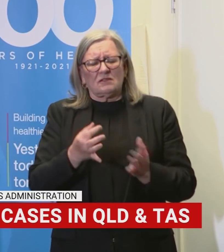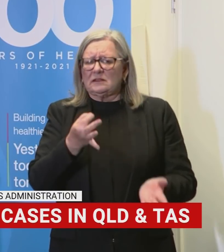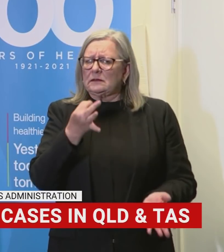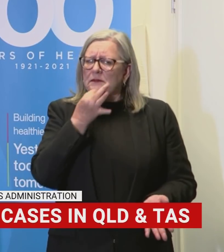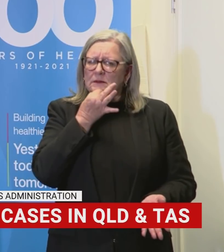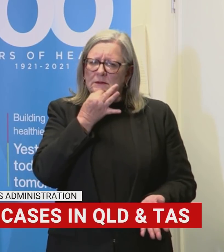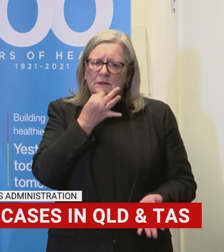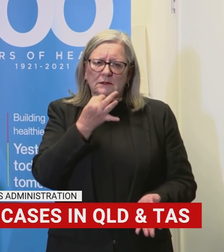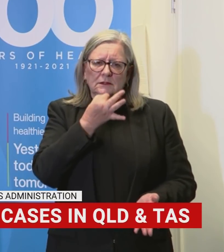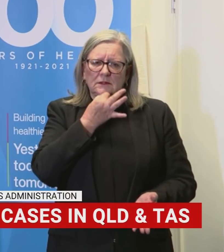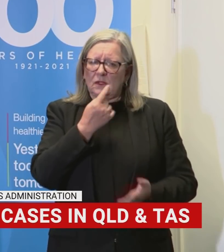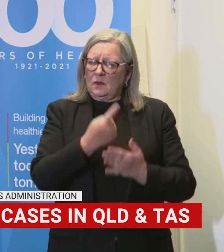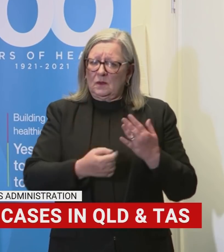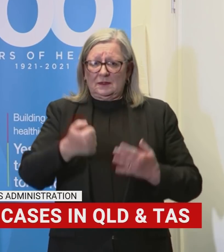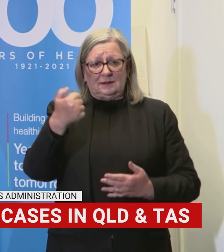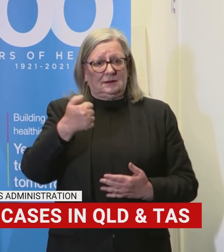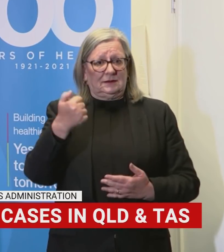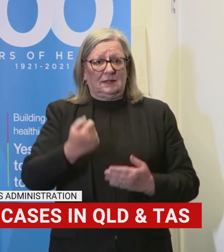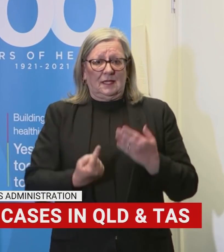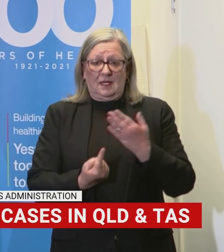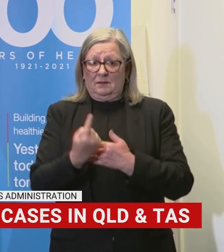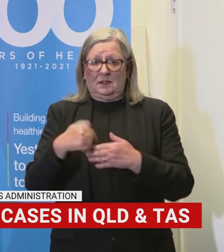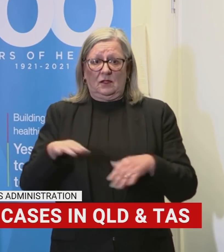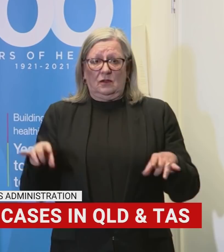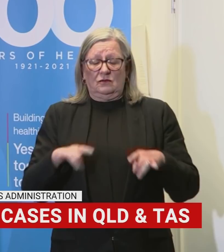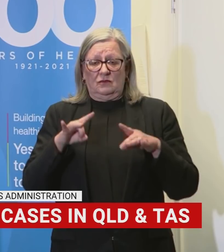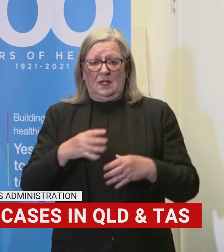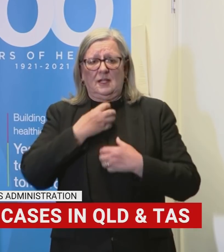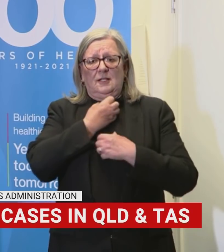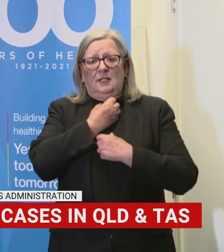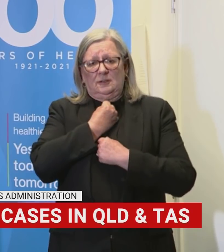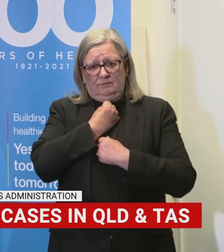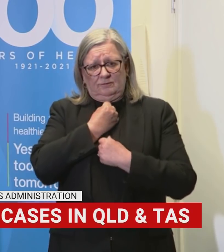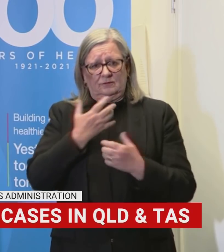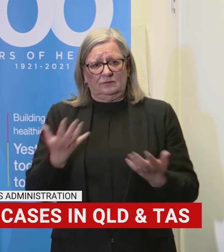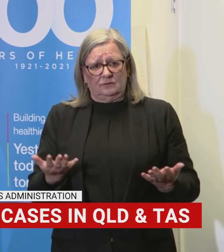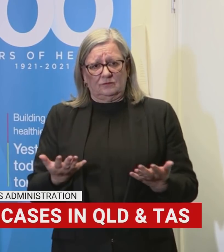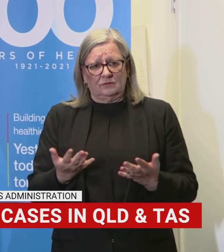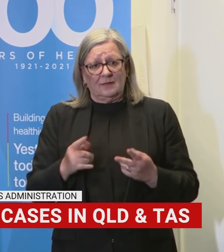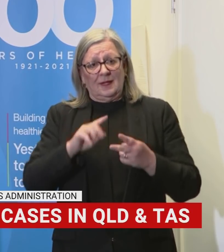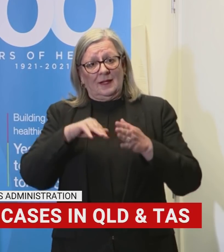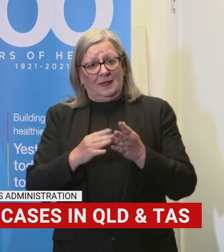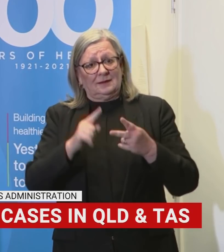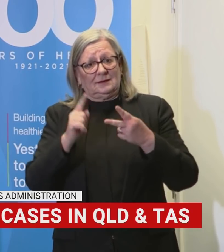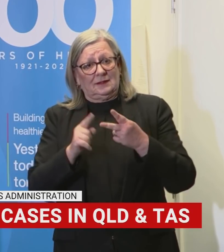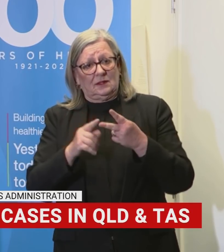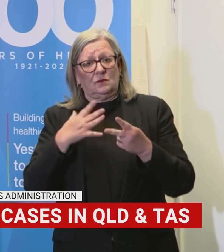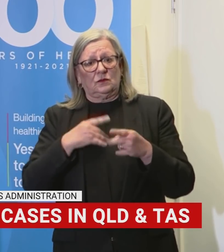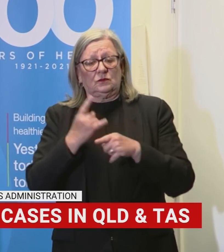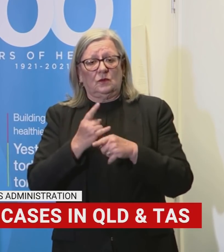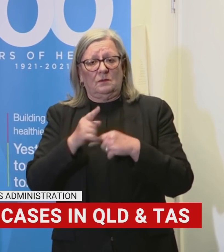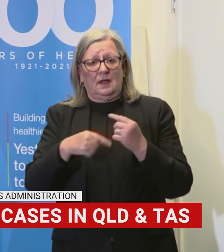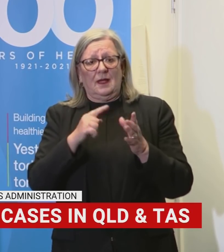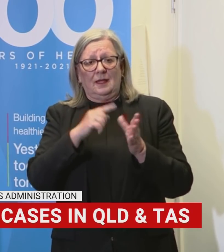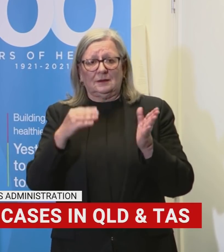in Australia. I now want to come to AstraZeneca and blood clots, which I know has been the adverse event